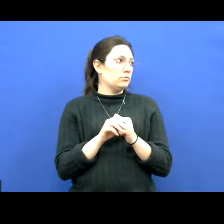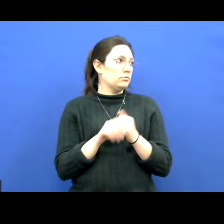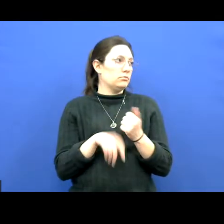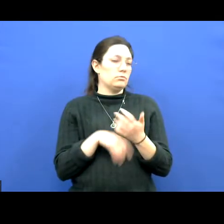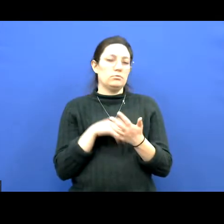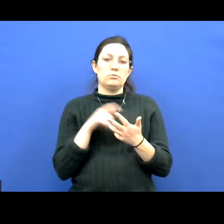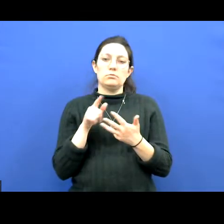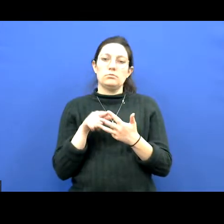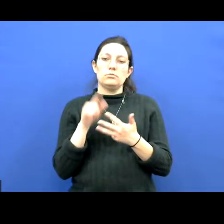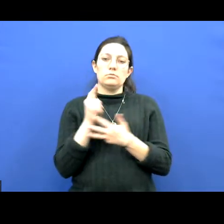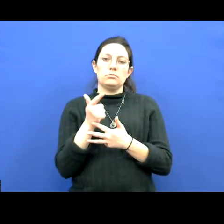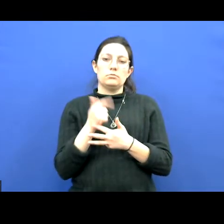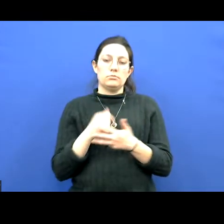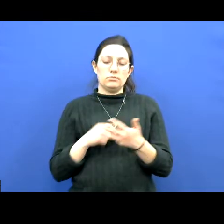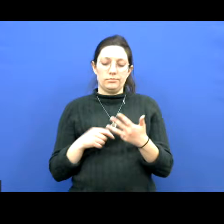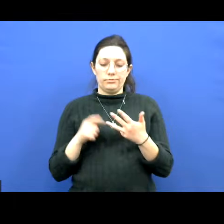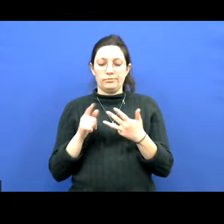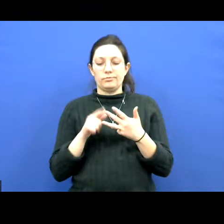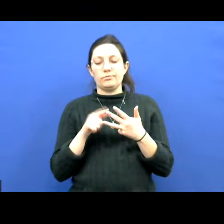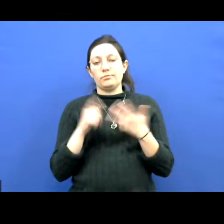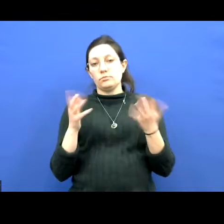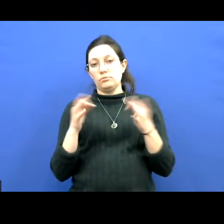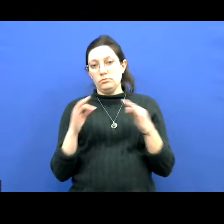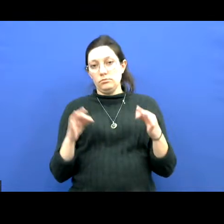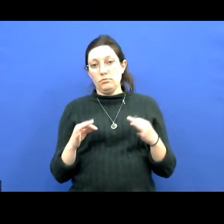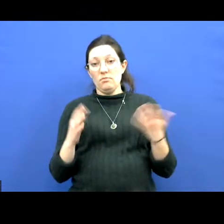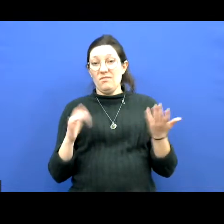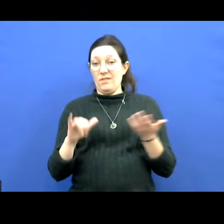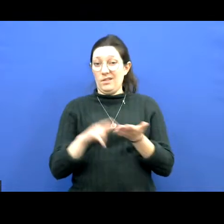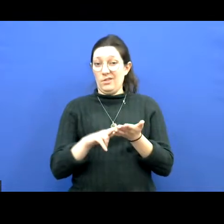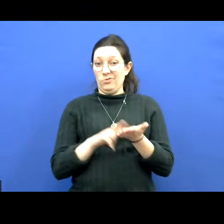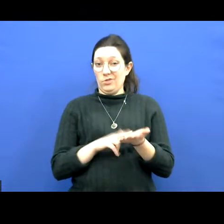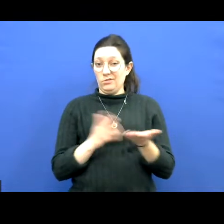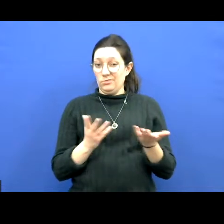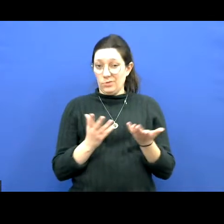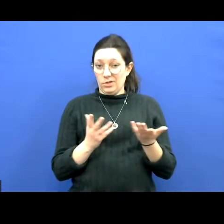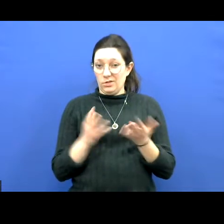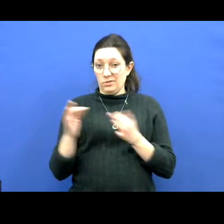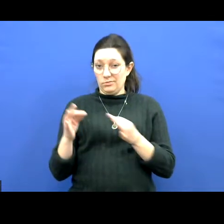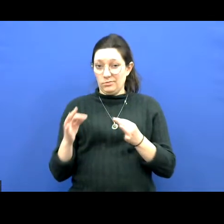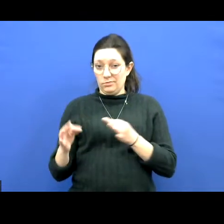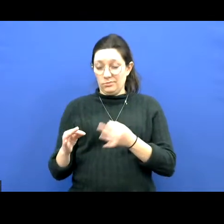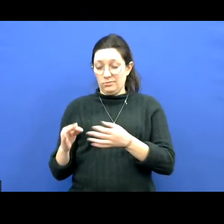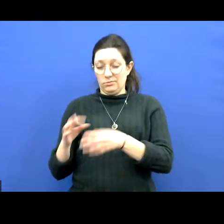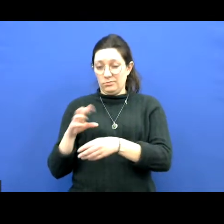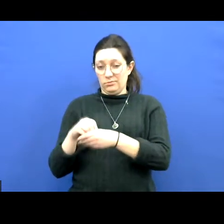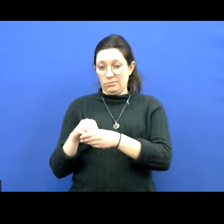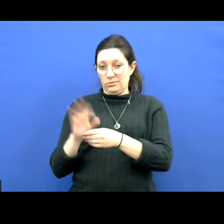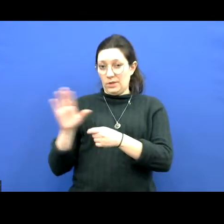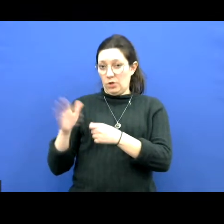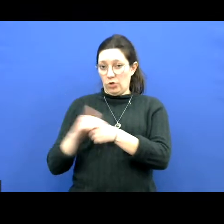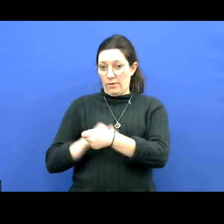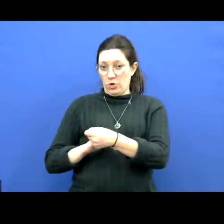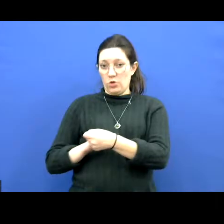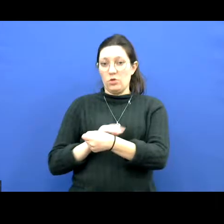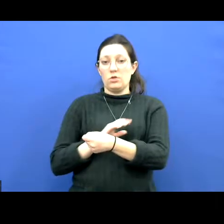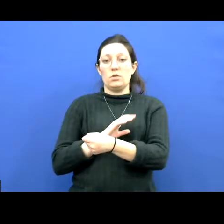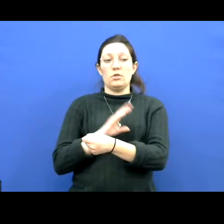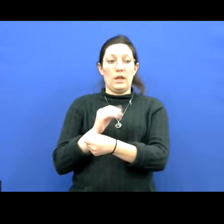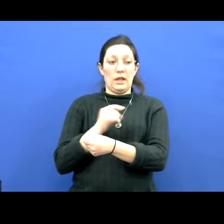So basically, the way they set the contract covers what they cover, and then we just update the labor